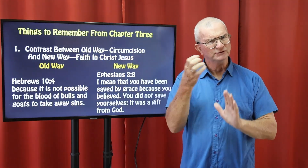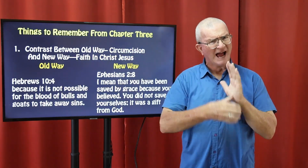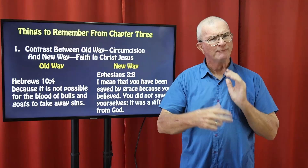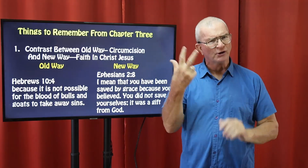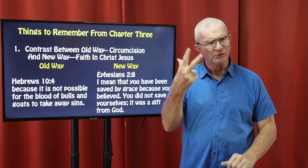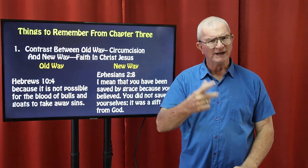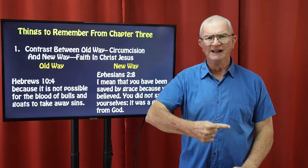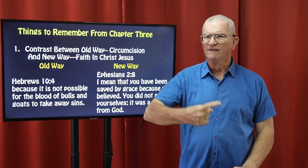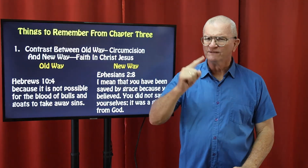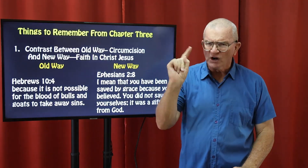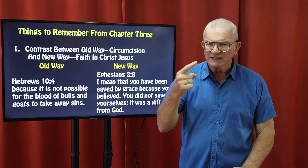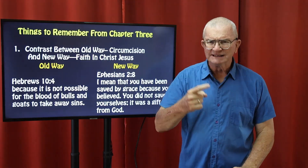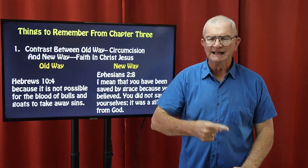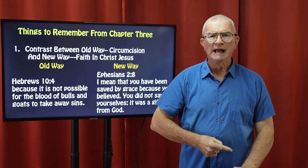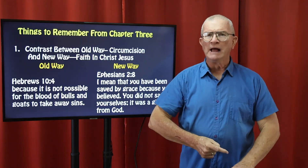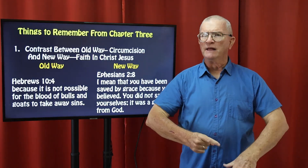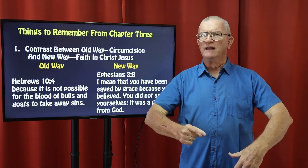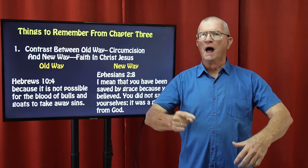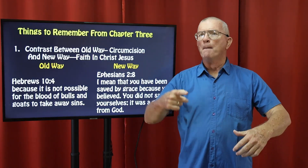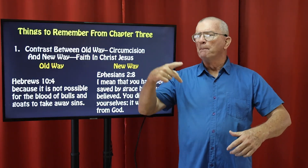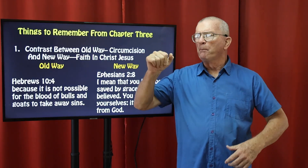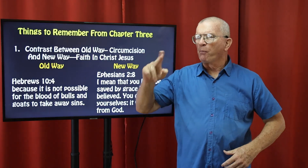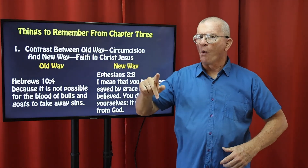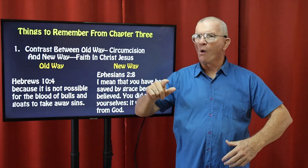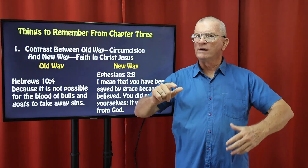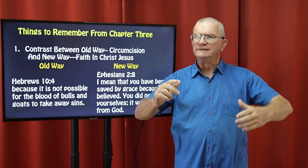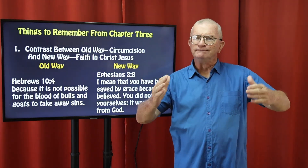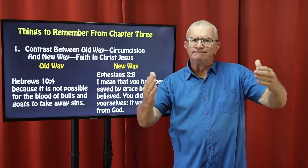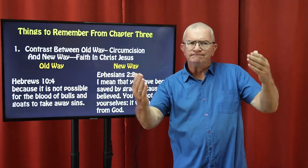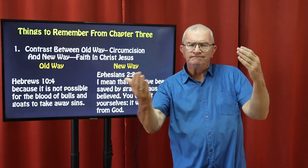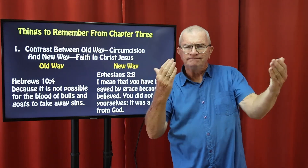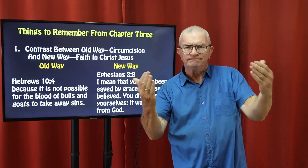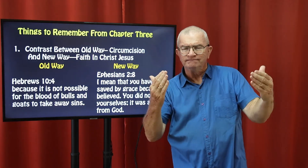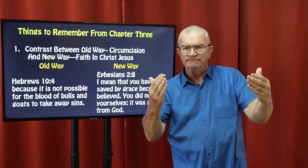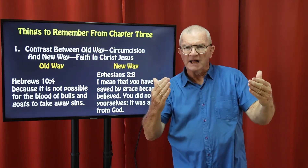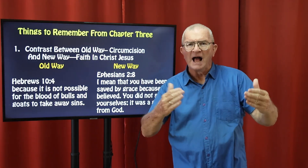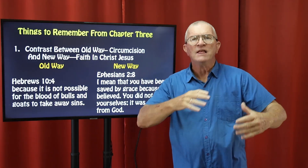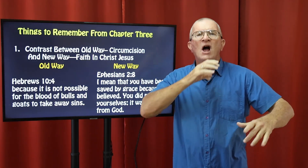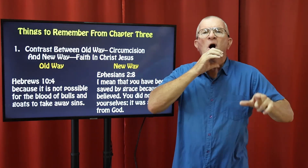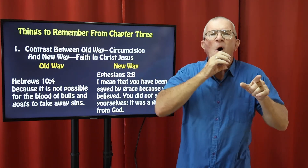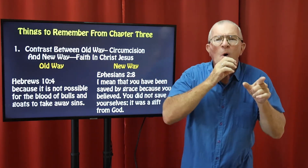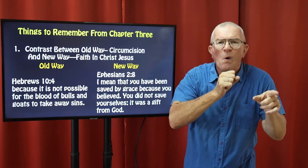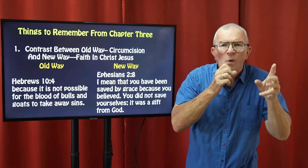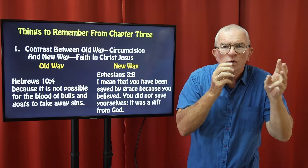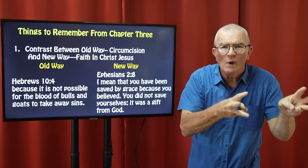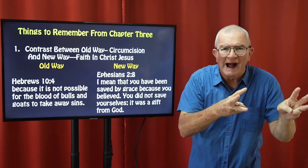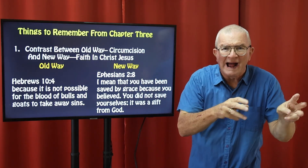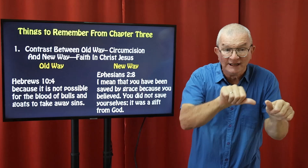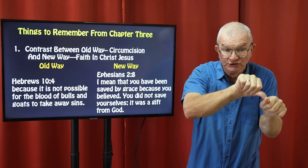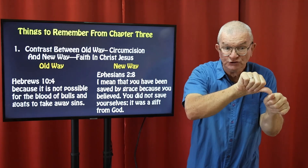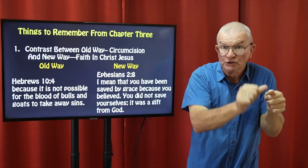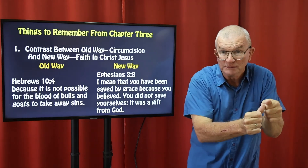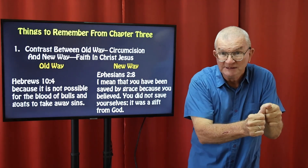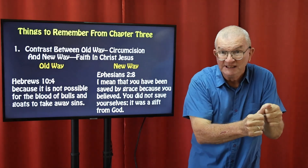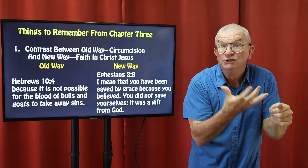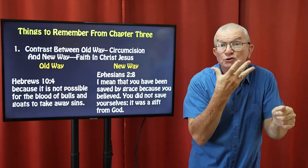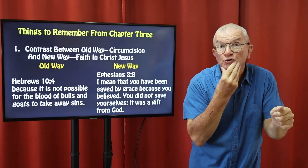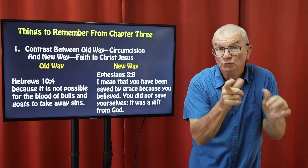Remember, from chapter 3, first, Paul contrasts between the old way of circumcision,